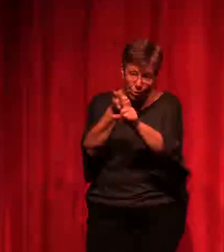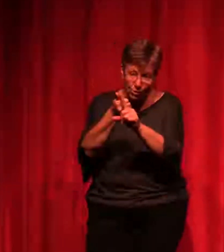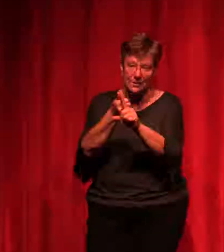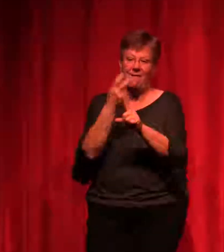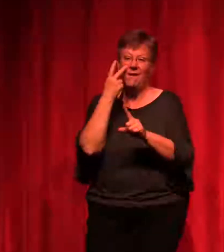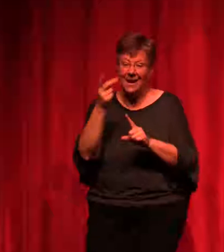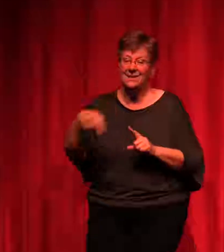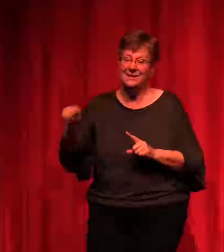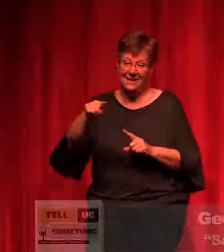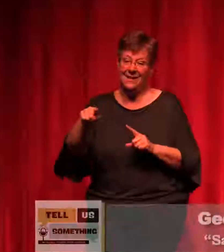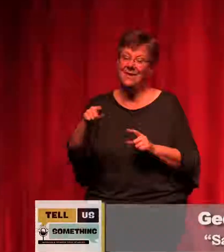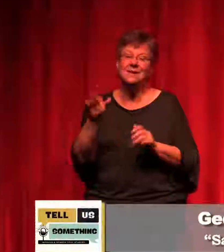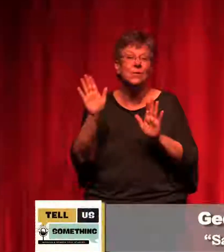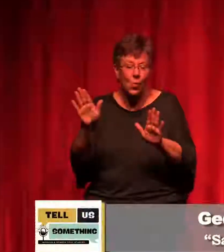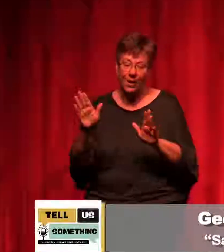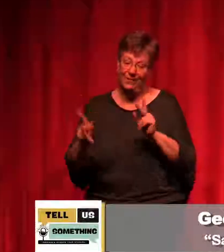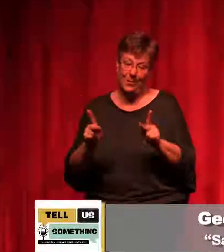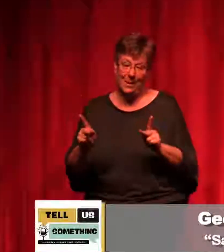people.